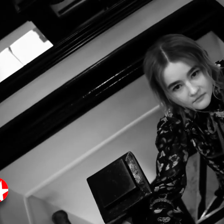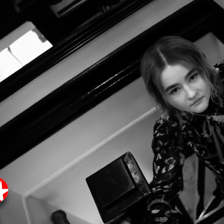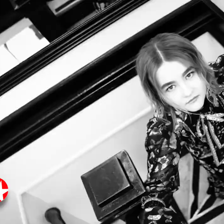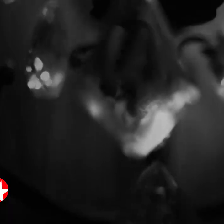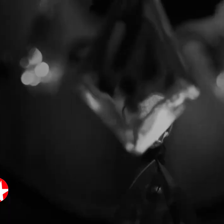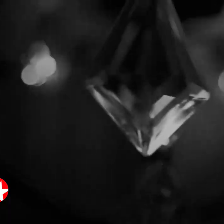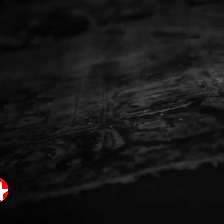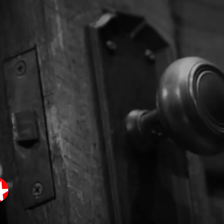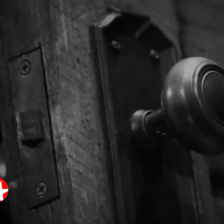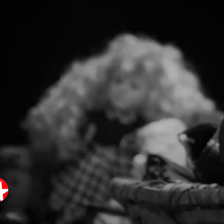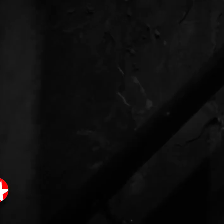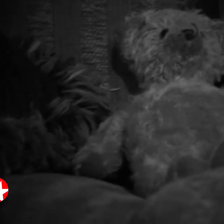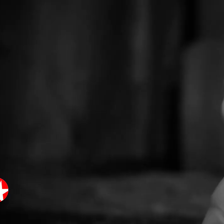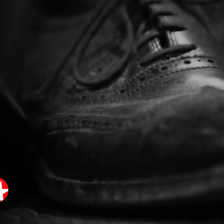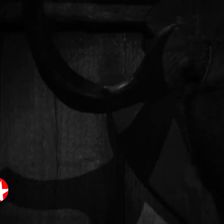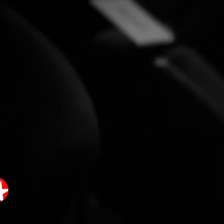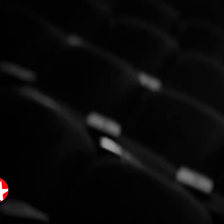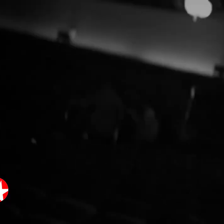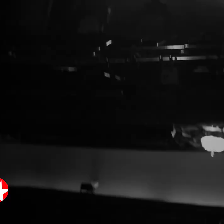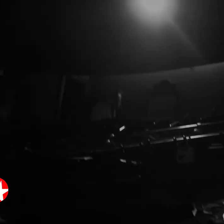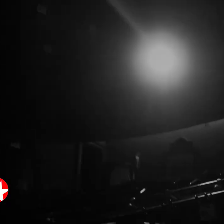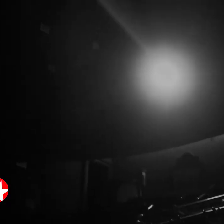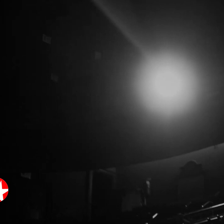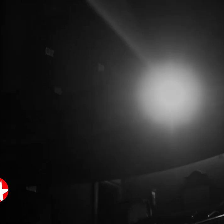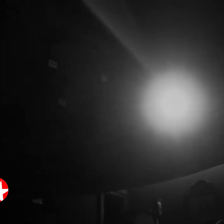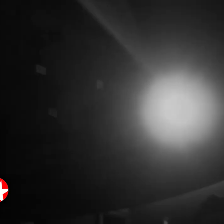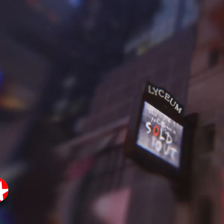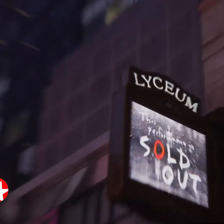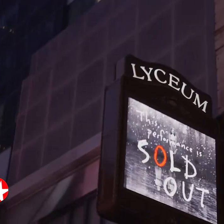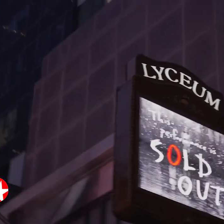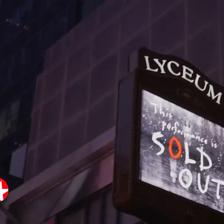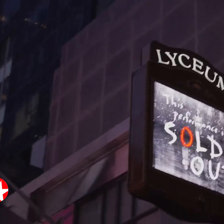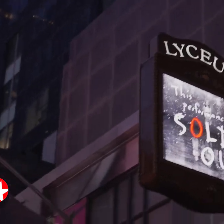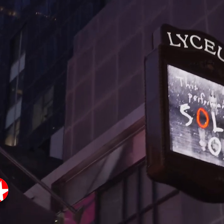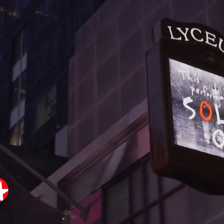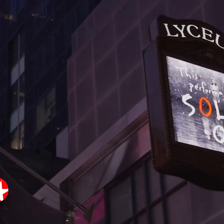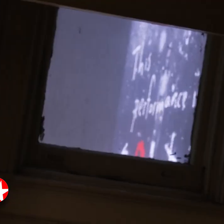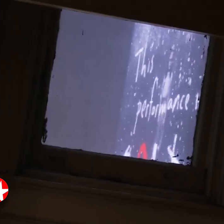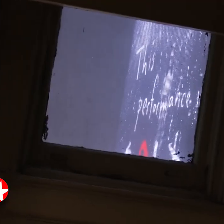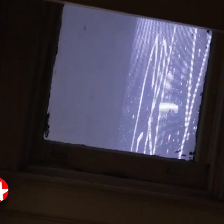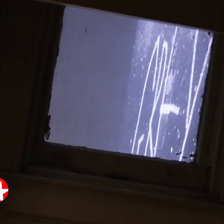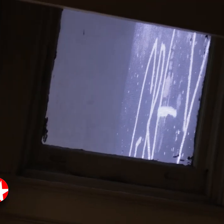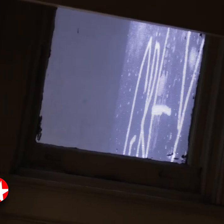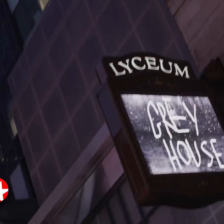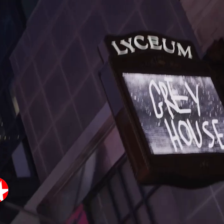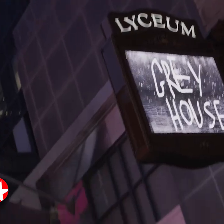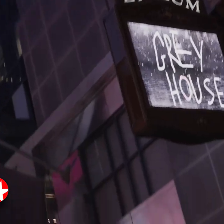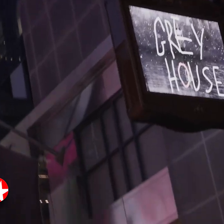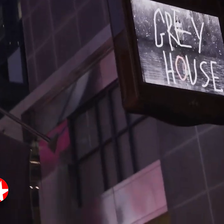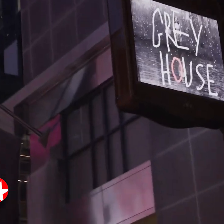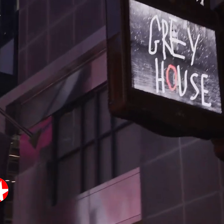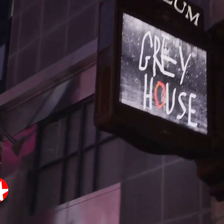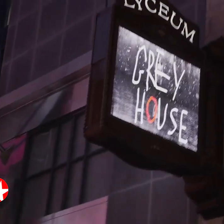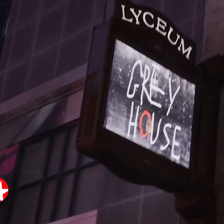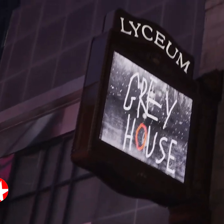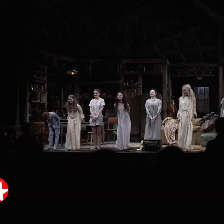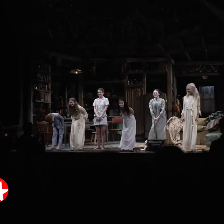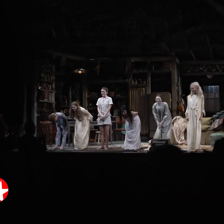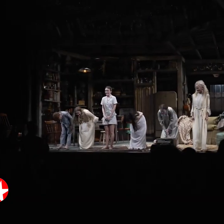The new horror play, Grey House, is sending chills down spines at Broadway's Lyceum Theater. It's got jump scares, it's got thrills, and it's